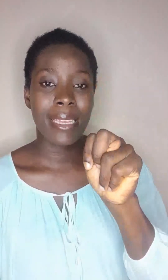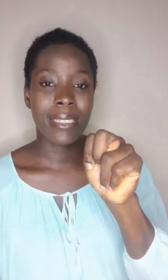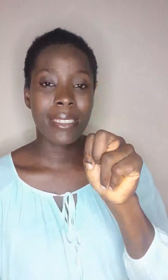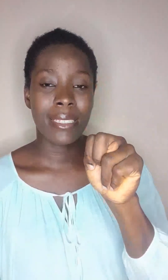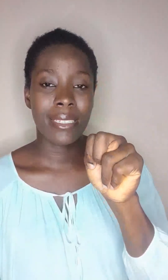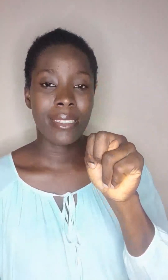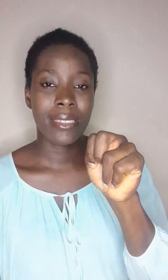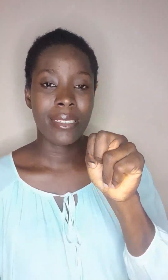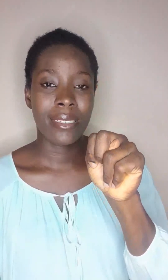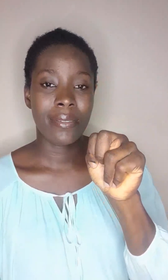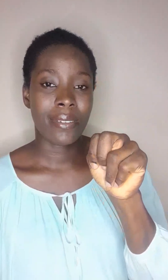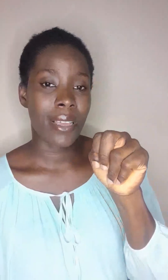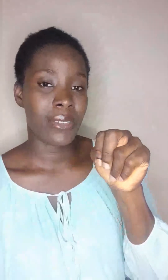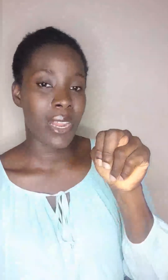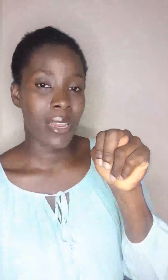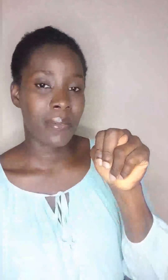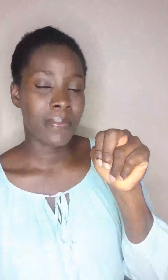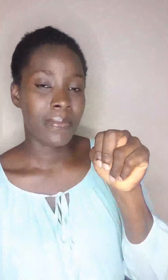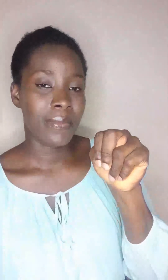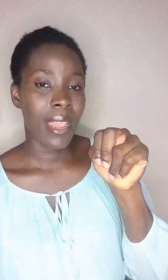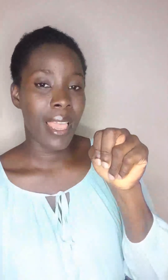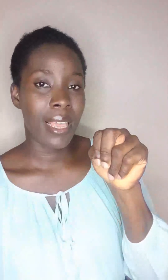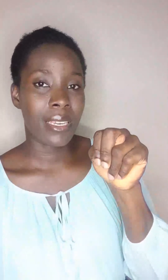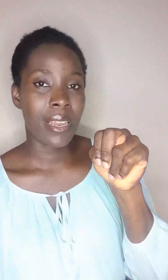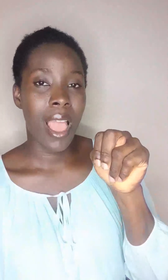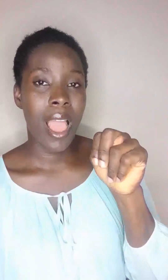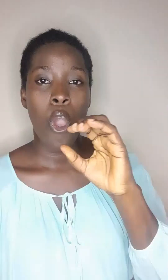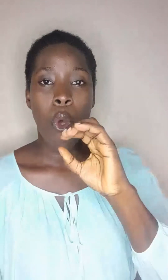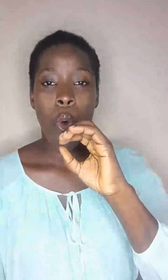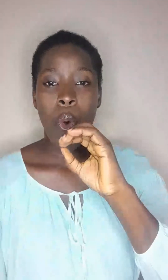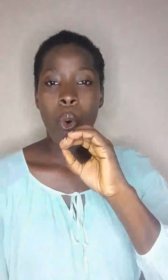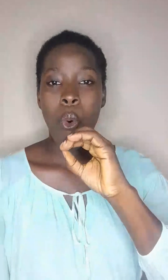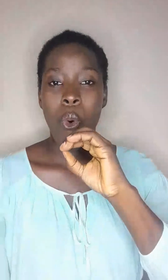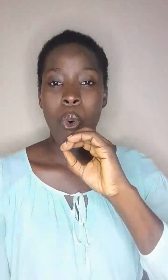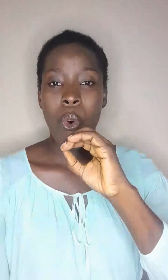N, can you see that? N O